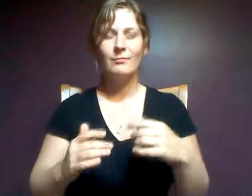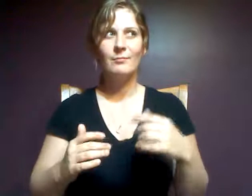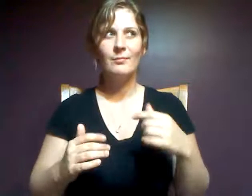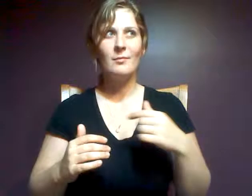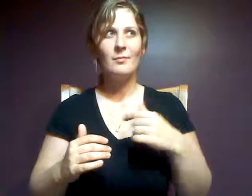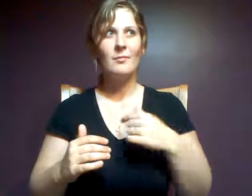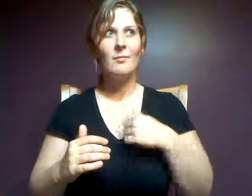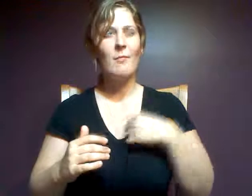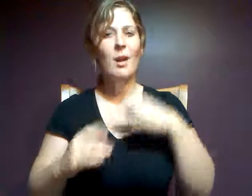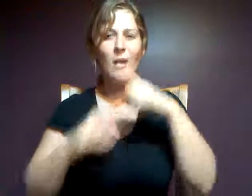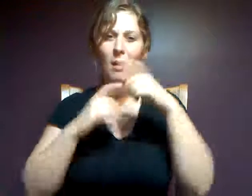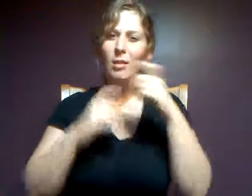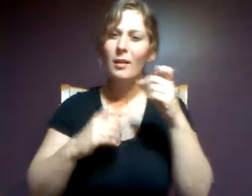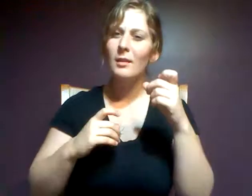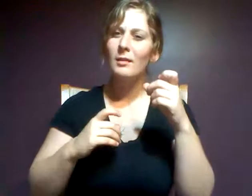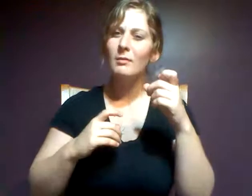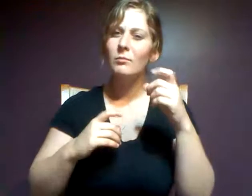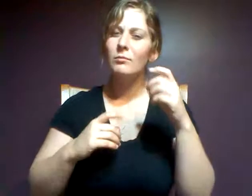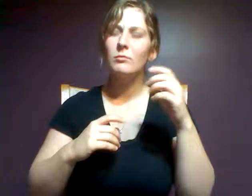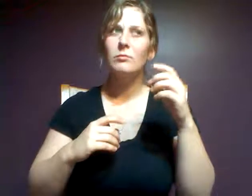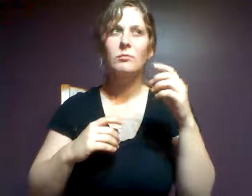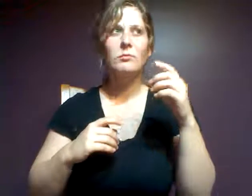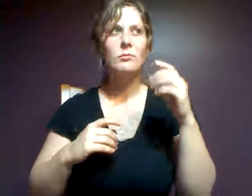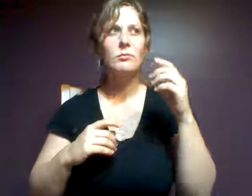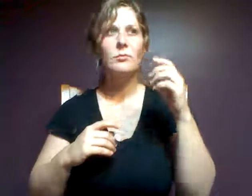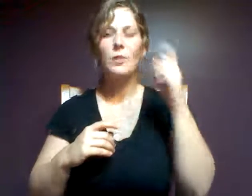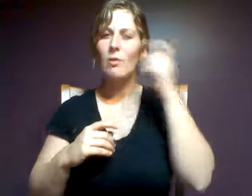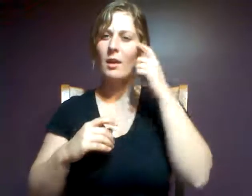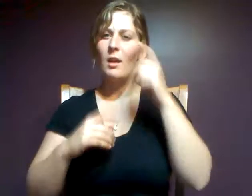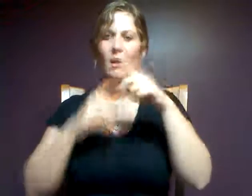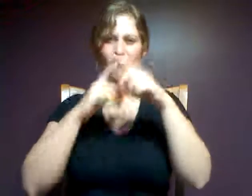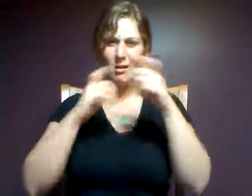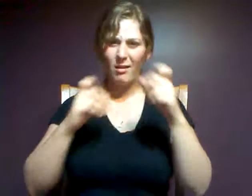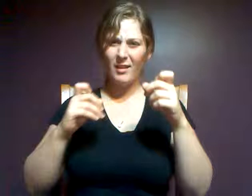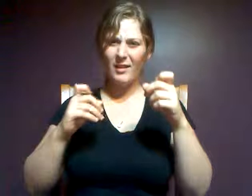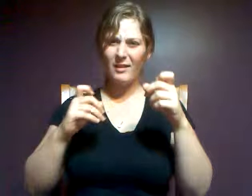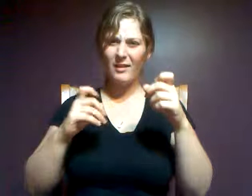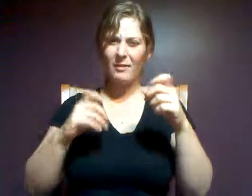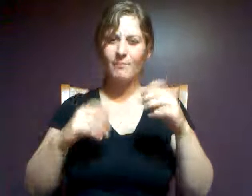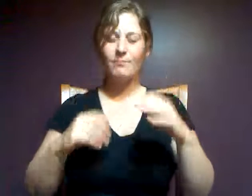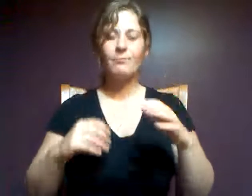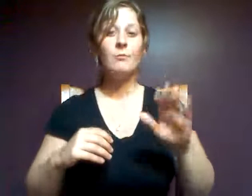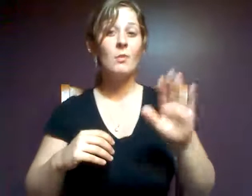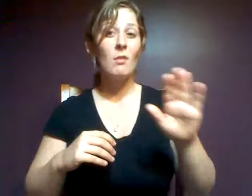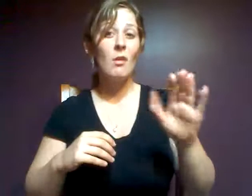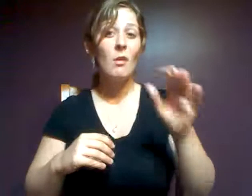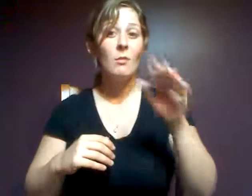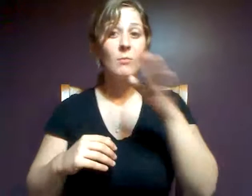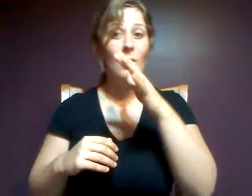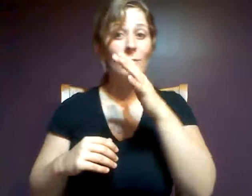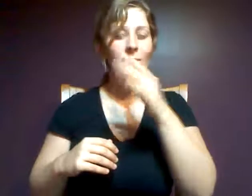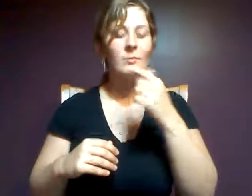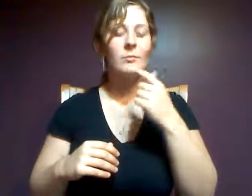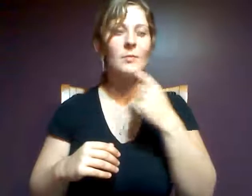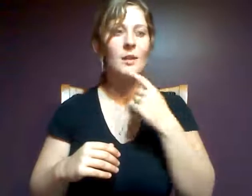she's beautiful, every day at school, someone tells her that she's ugly. Because of the